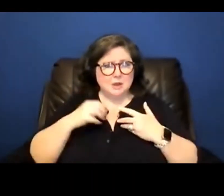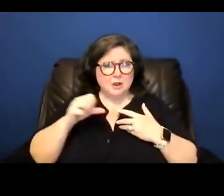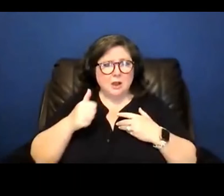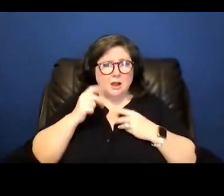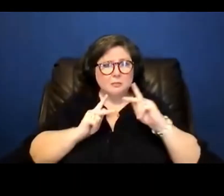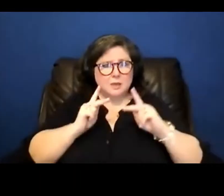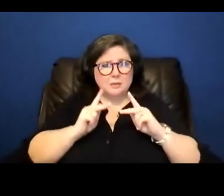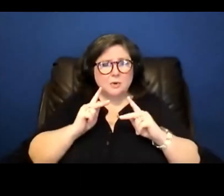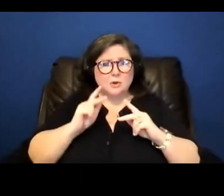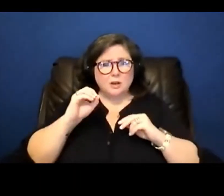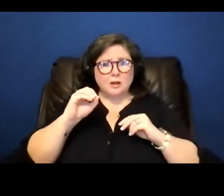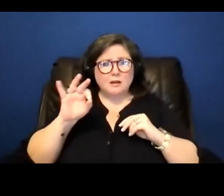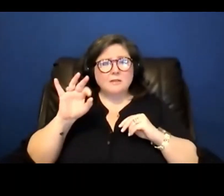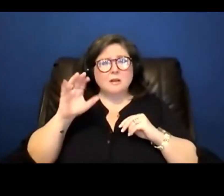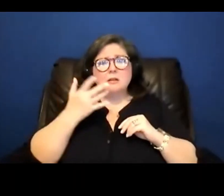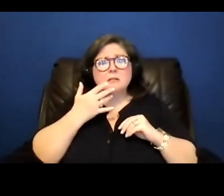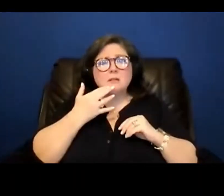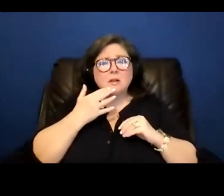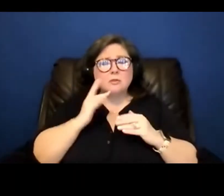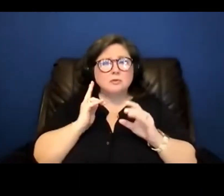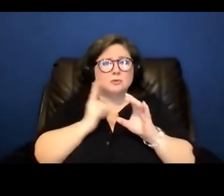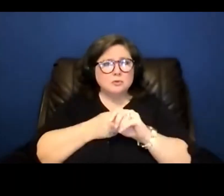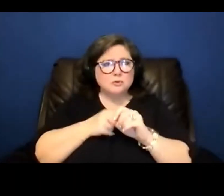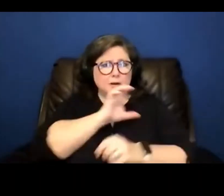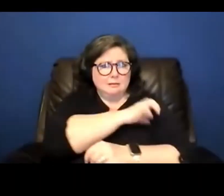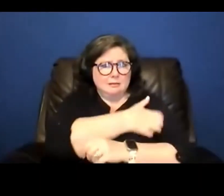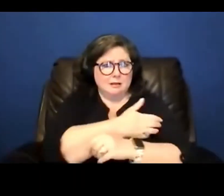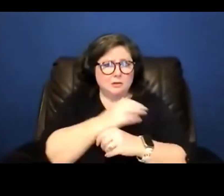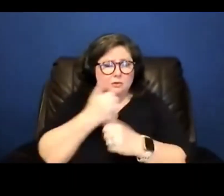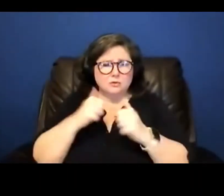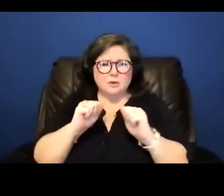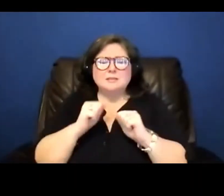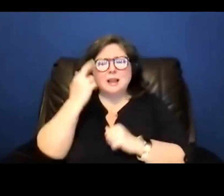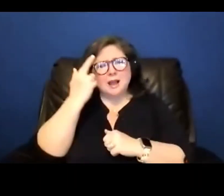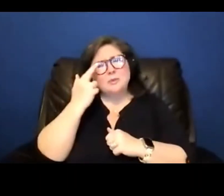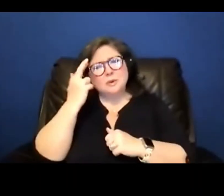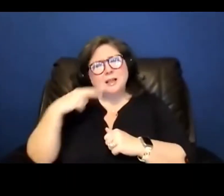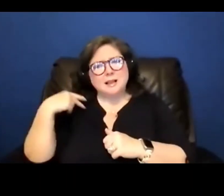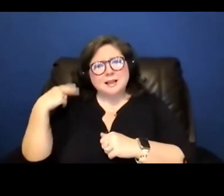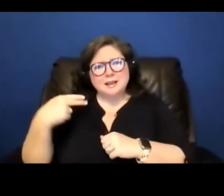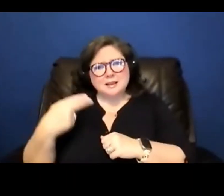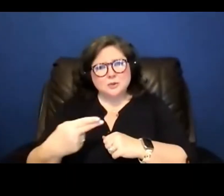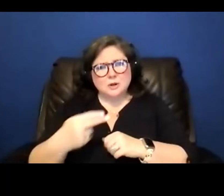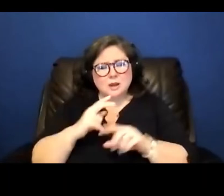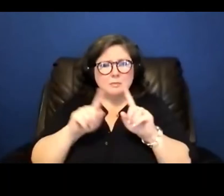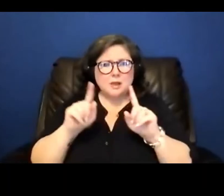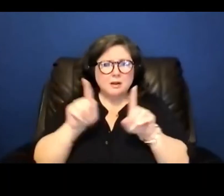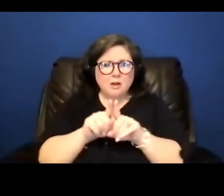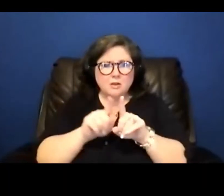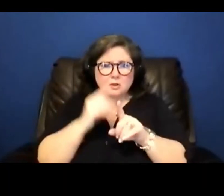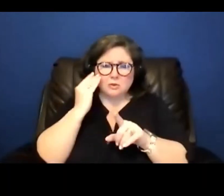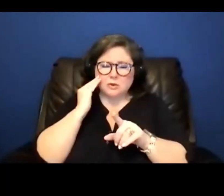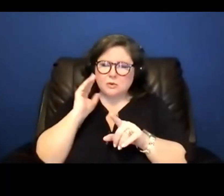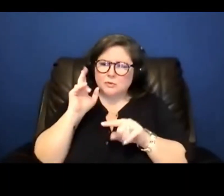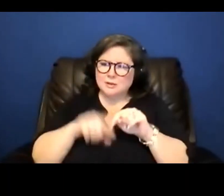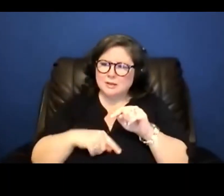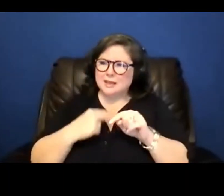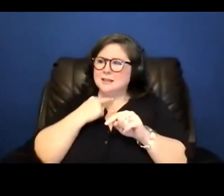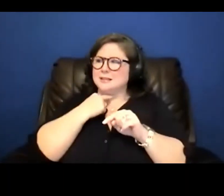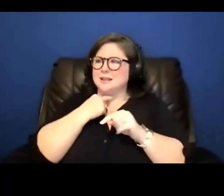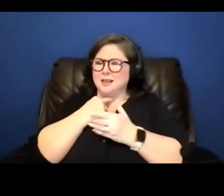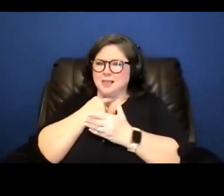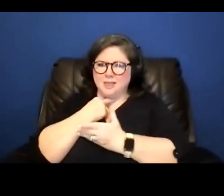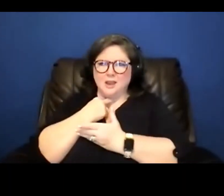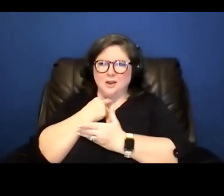color to join clinical trials. I realize our history, but I also know that we can't get stuck there. And that's my message to other